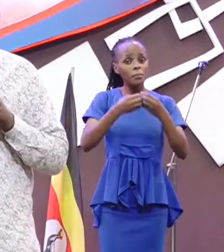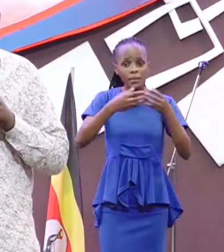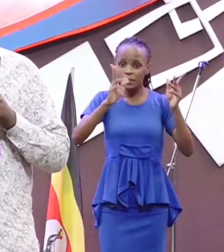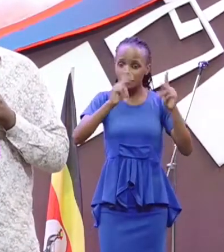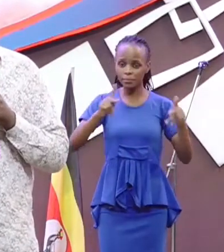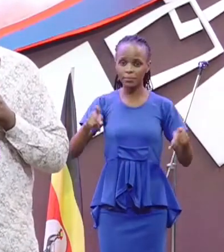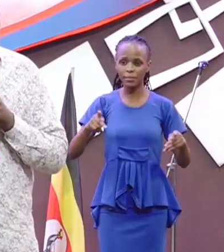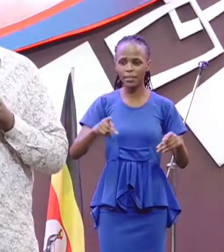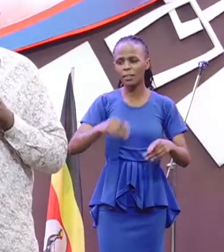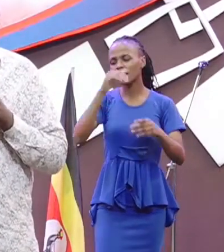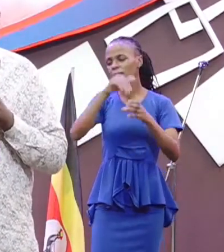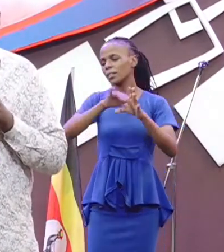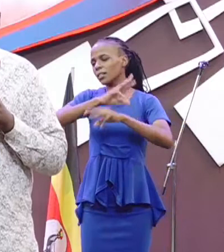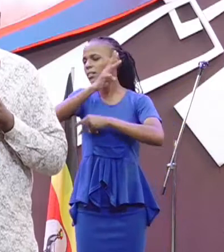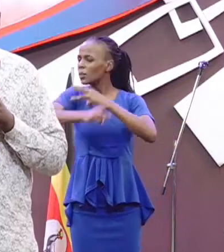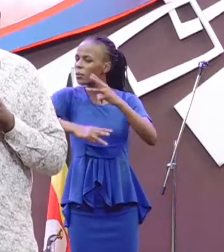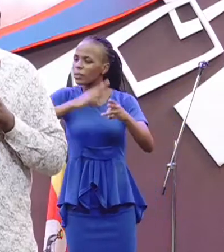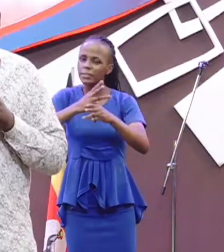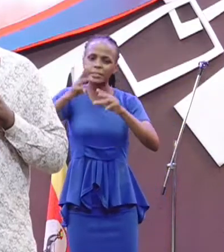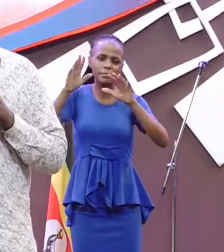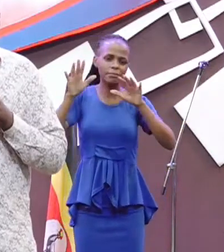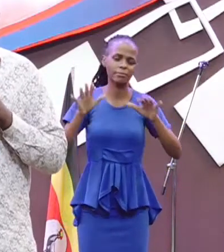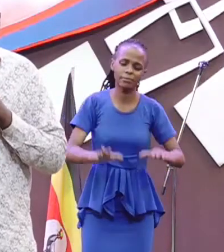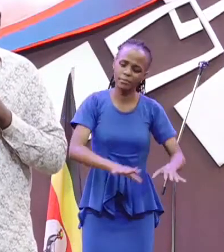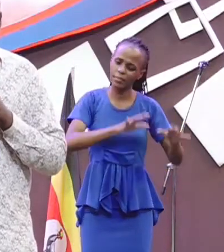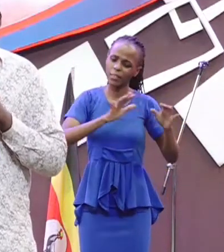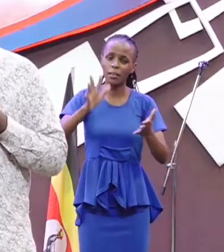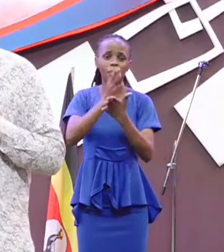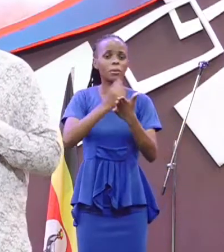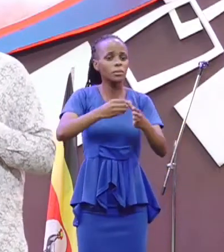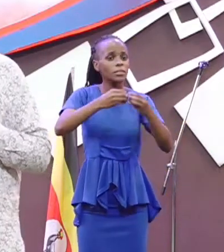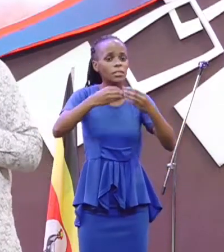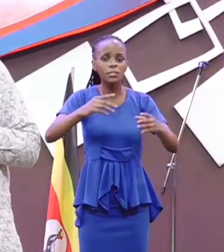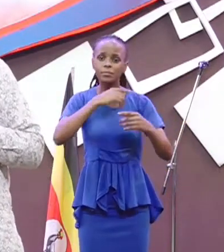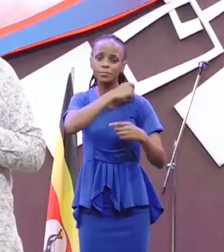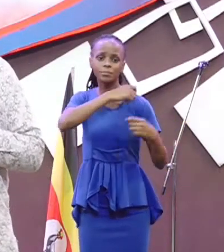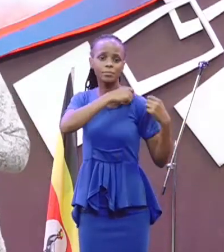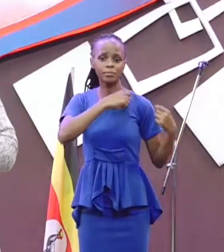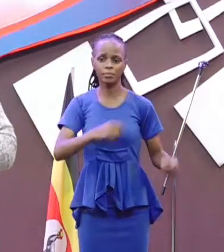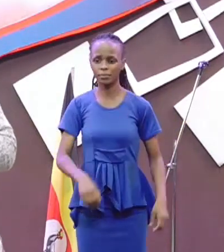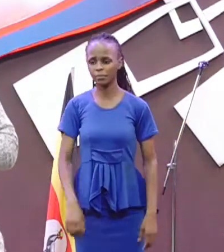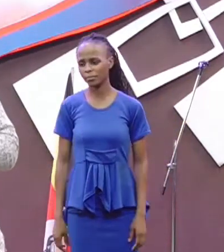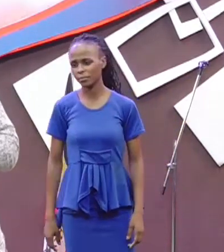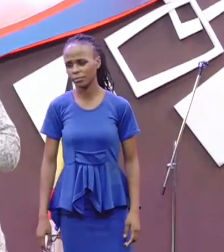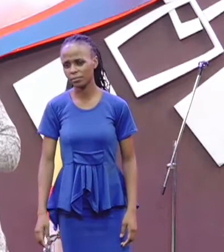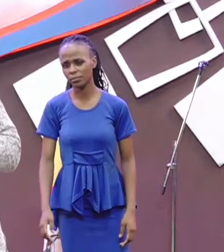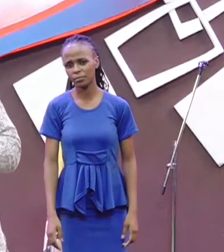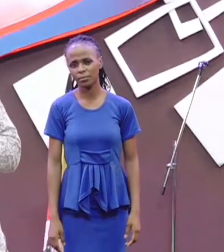There are many people who are on the world and suffering. They missed their inheritance.